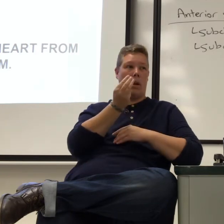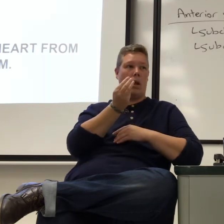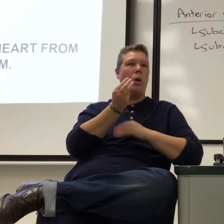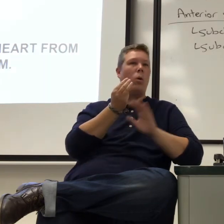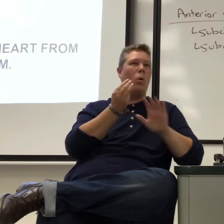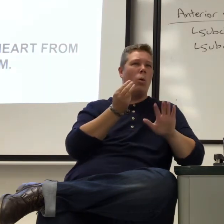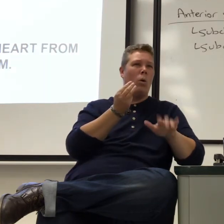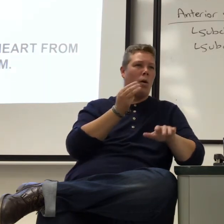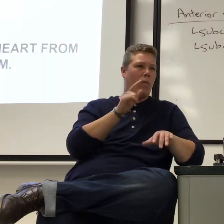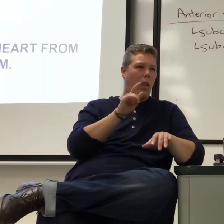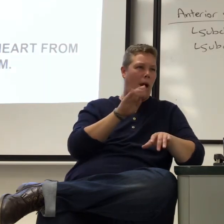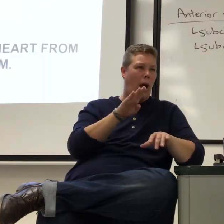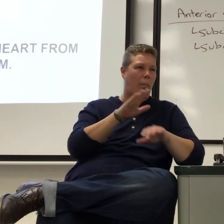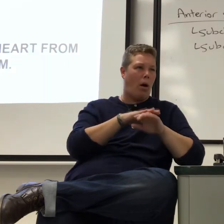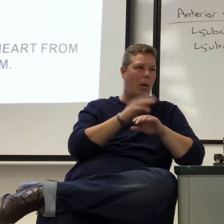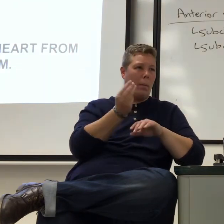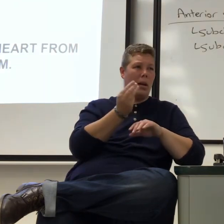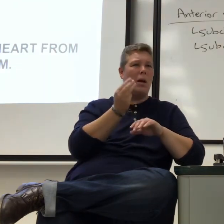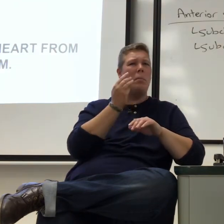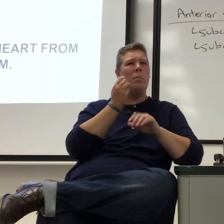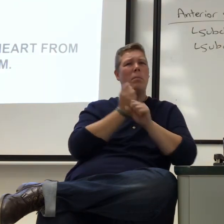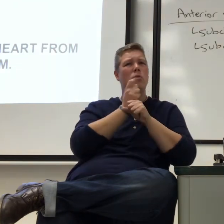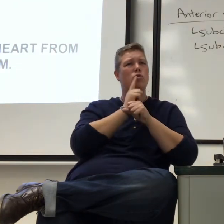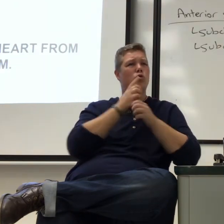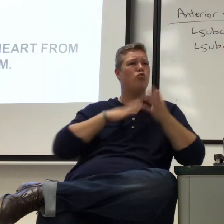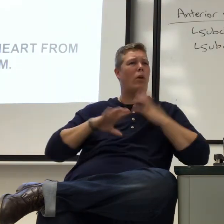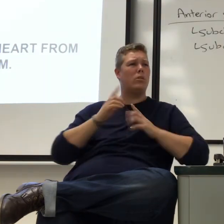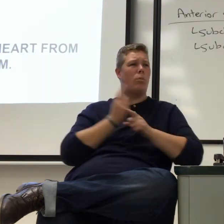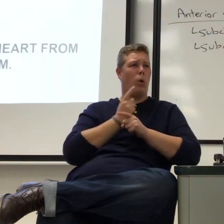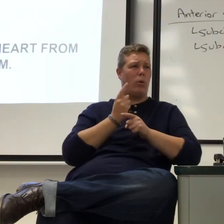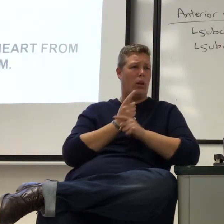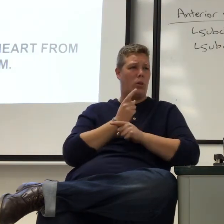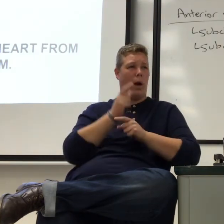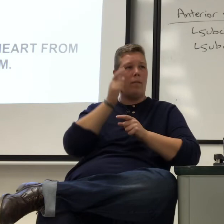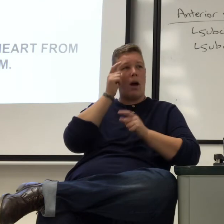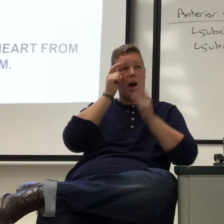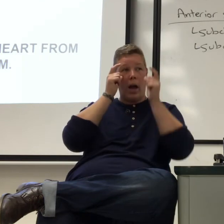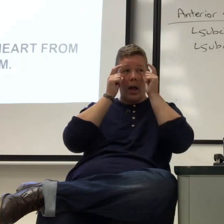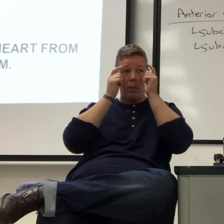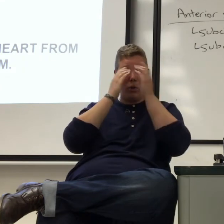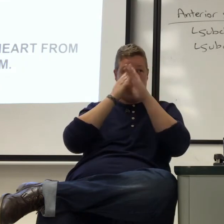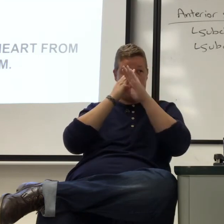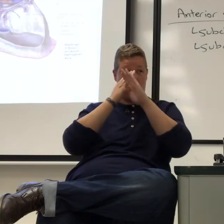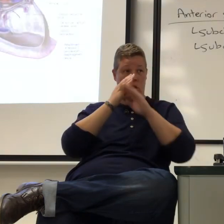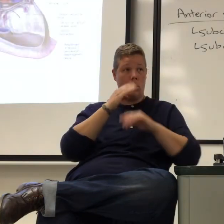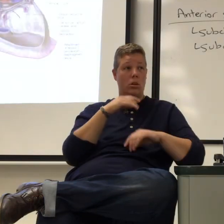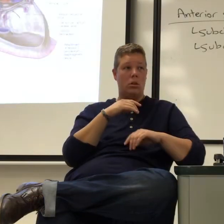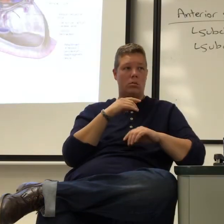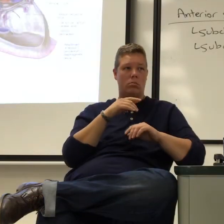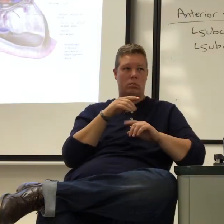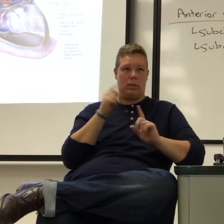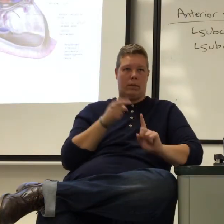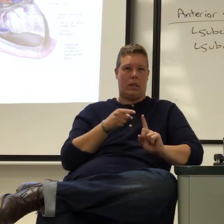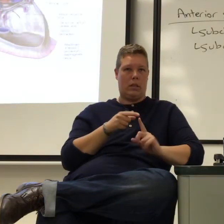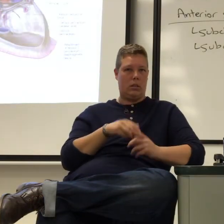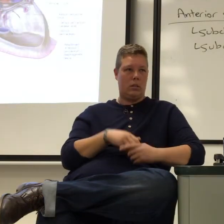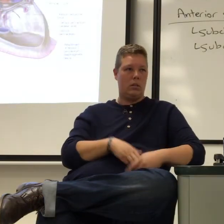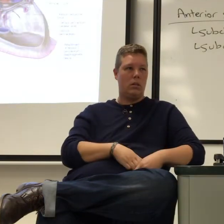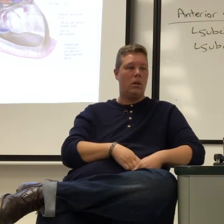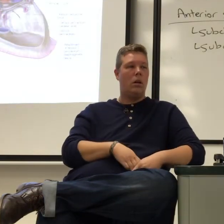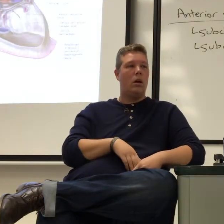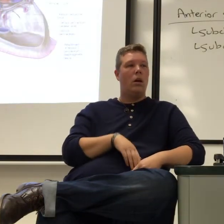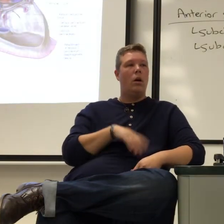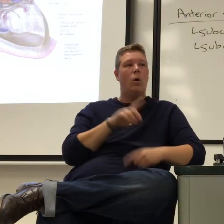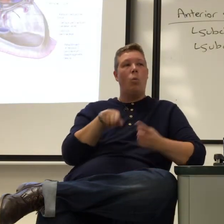mentioning that, be sure to be dressed appropriately for lab. Be sure to have eye protection in particular. When you